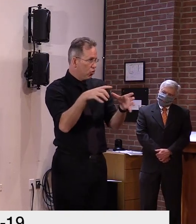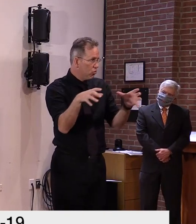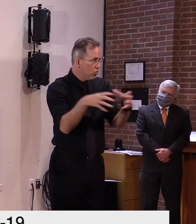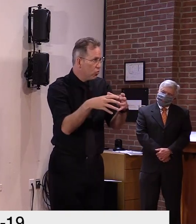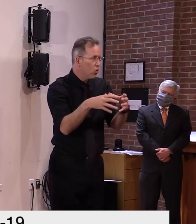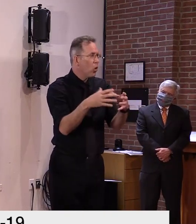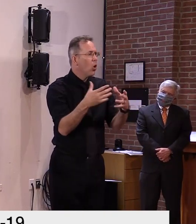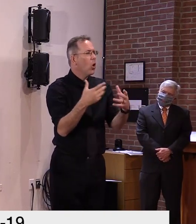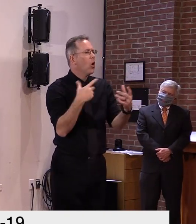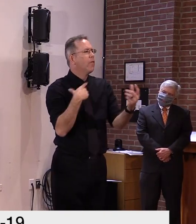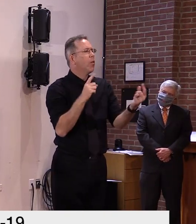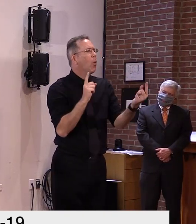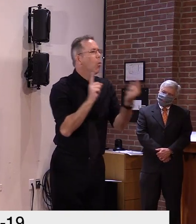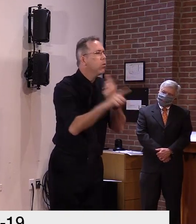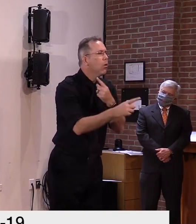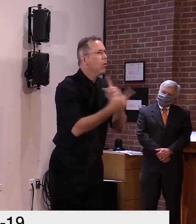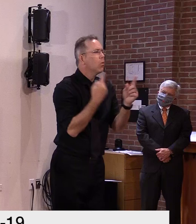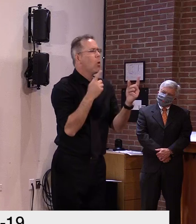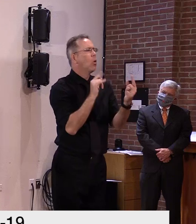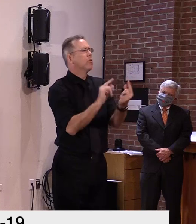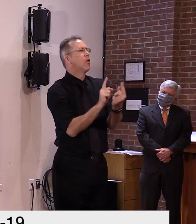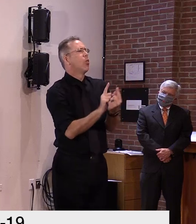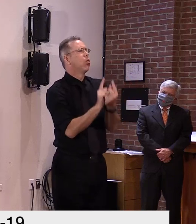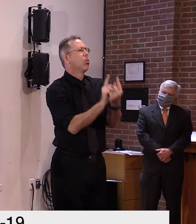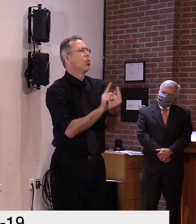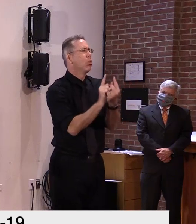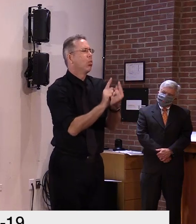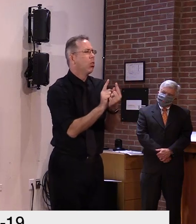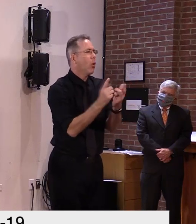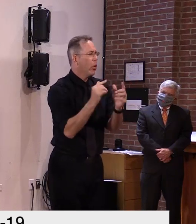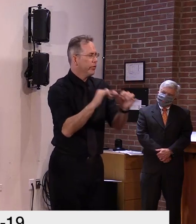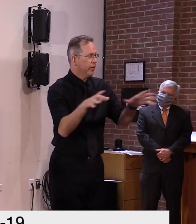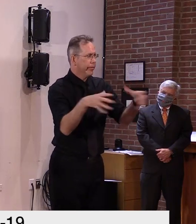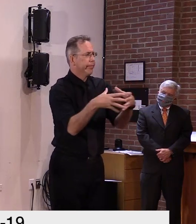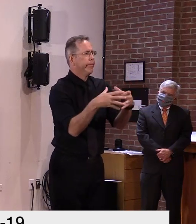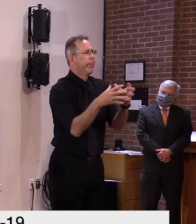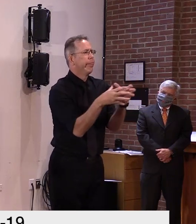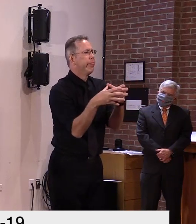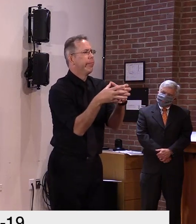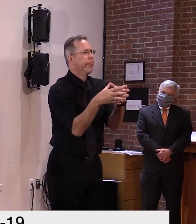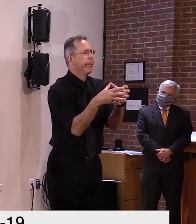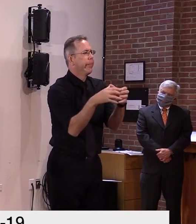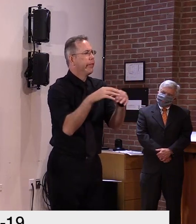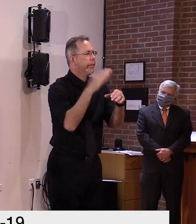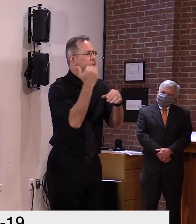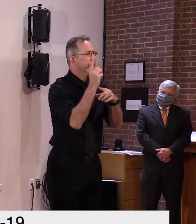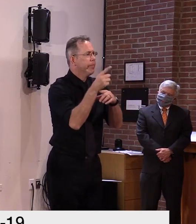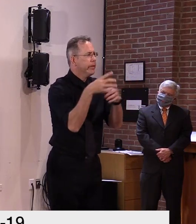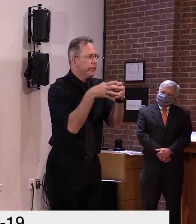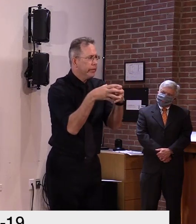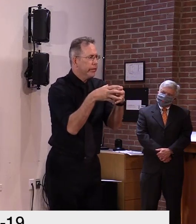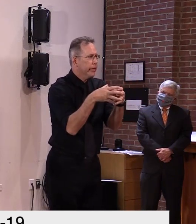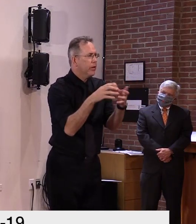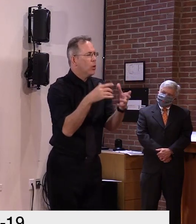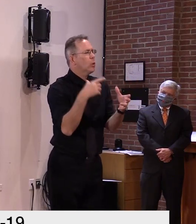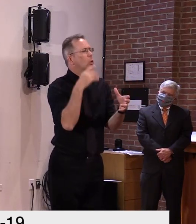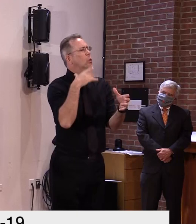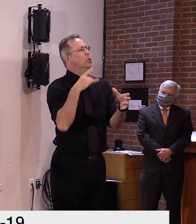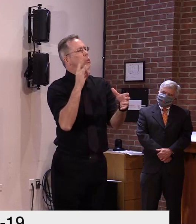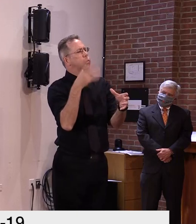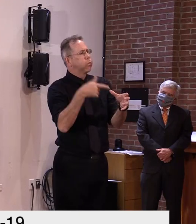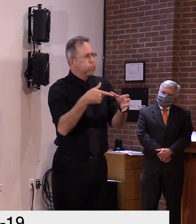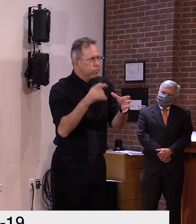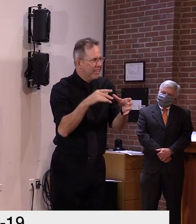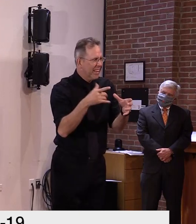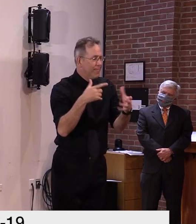be together for much of the day, which certainly would be concerning in terms of a close